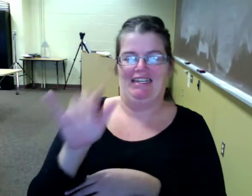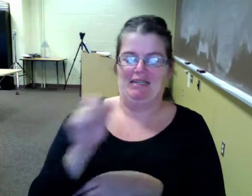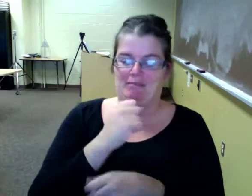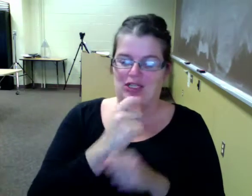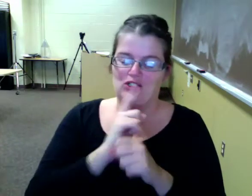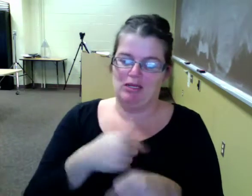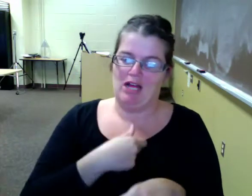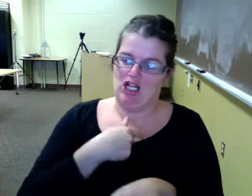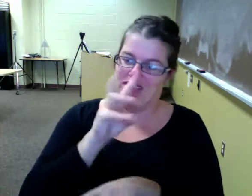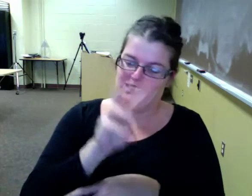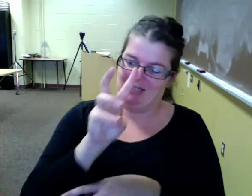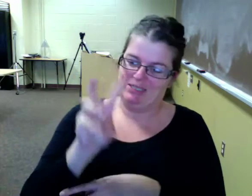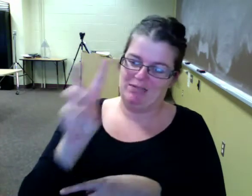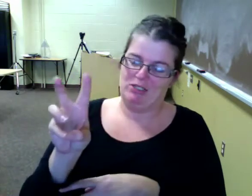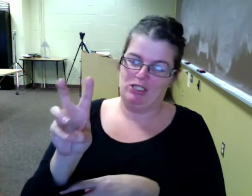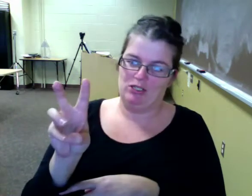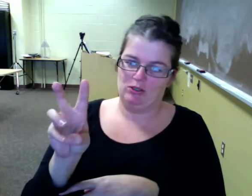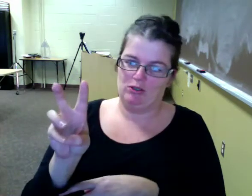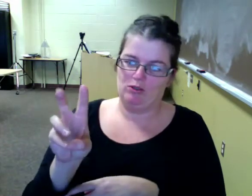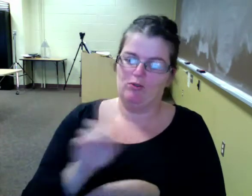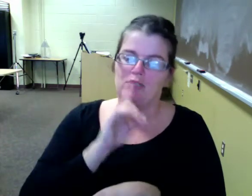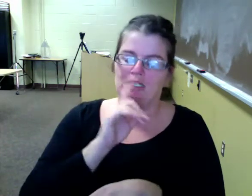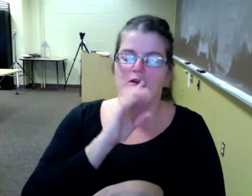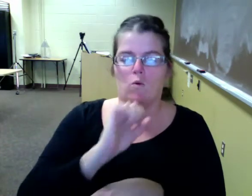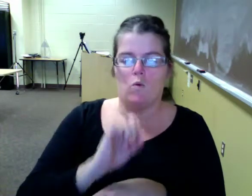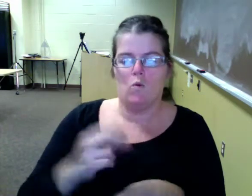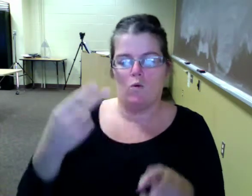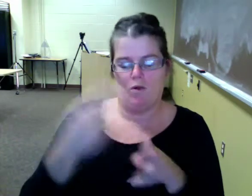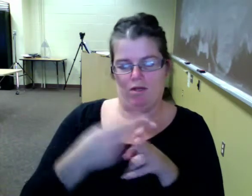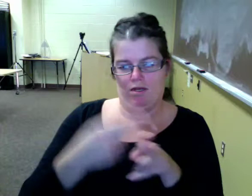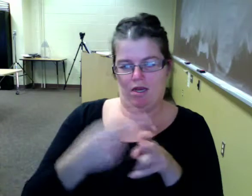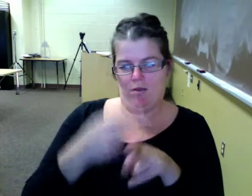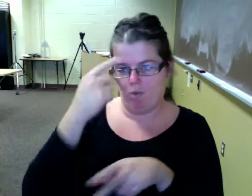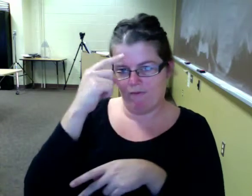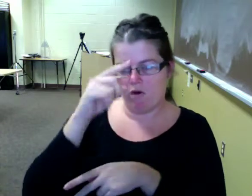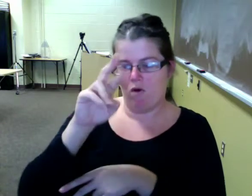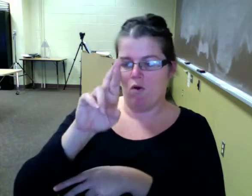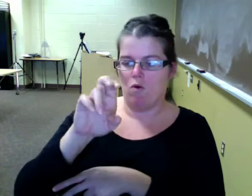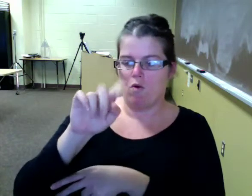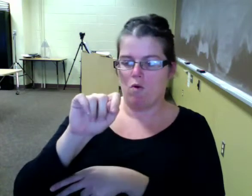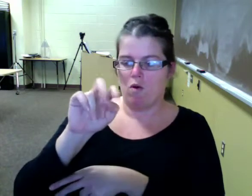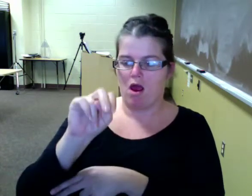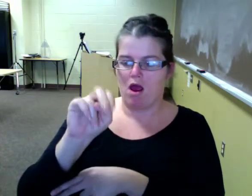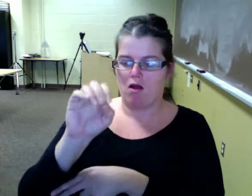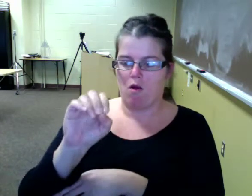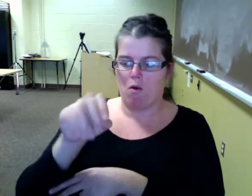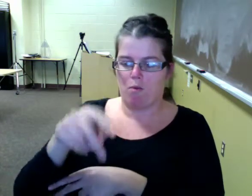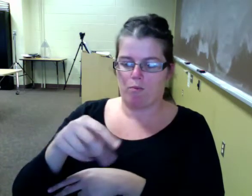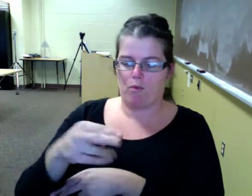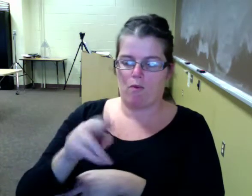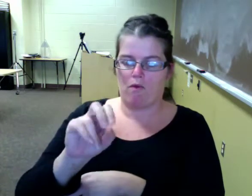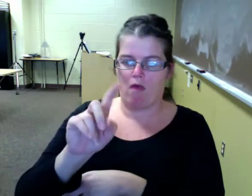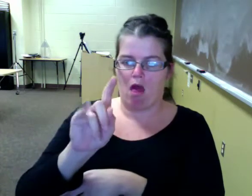first thing I see is it's an old name for retinal pathology of prematurity, which I assume